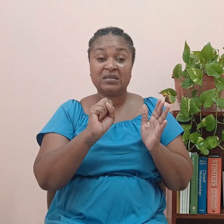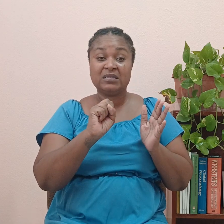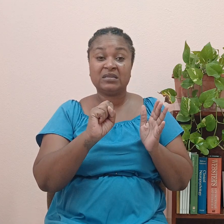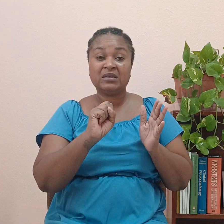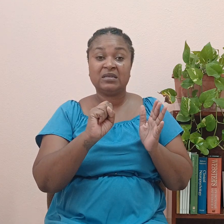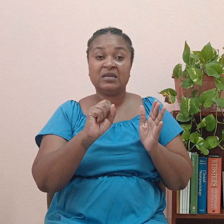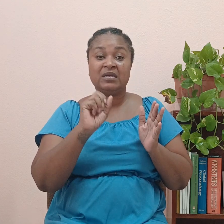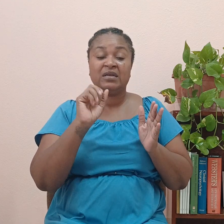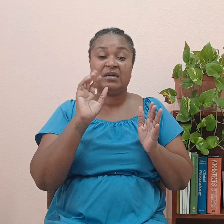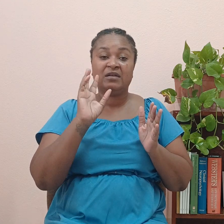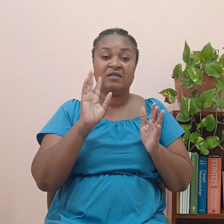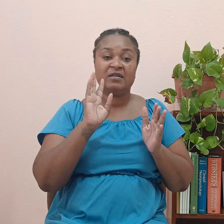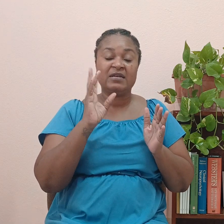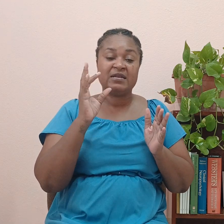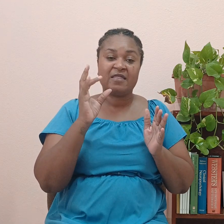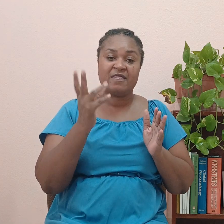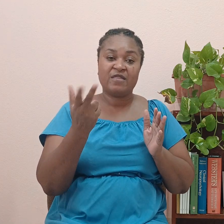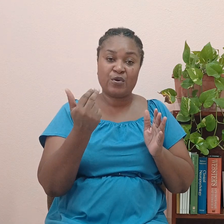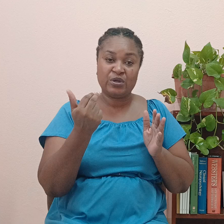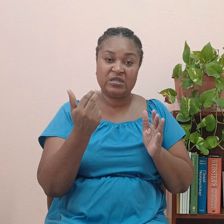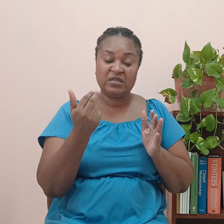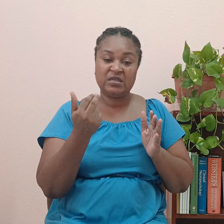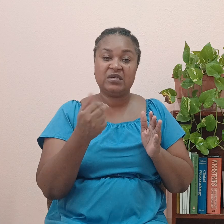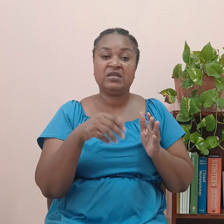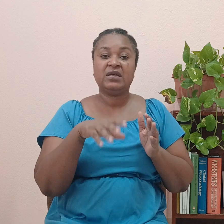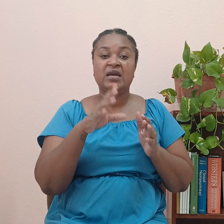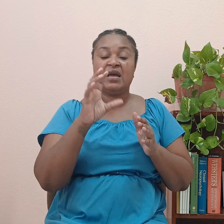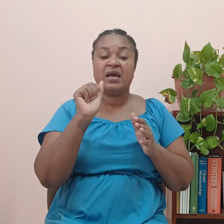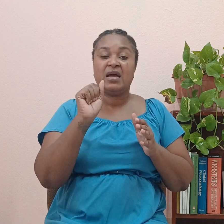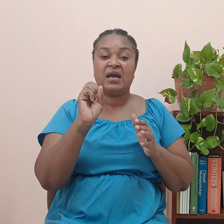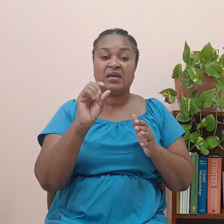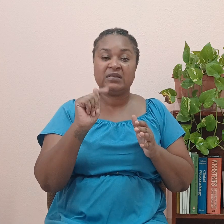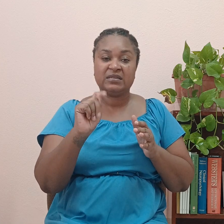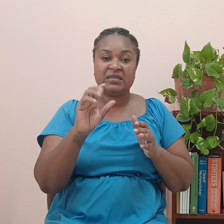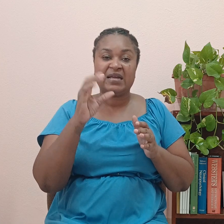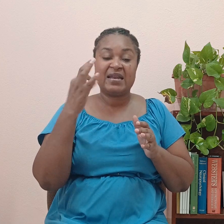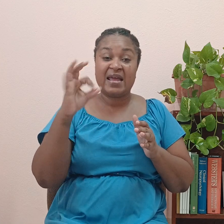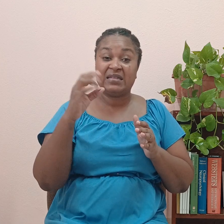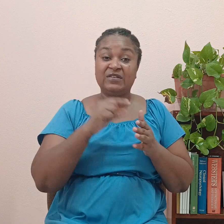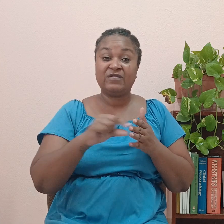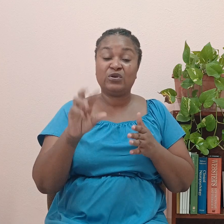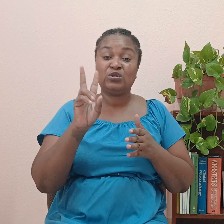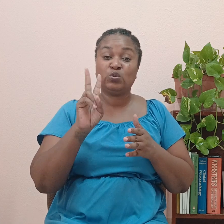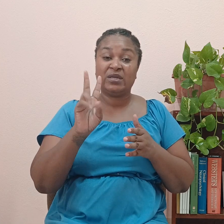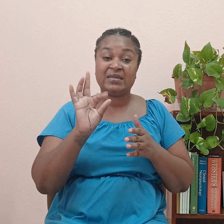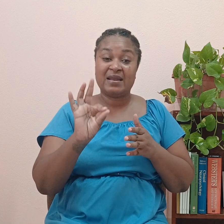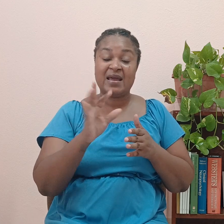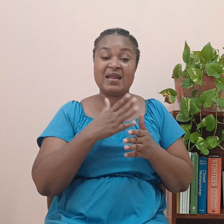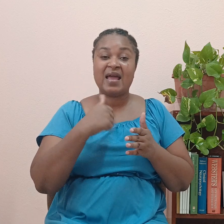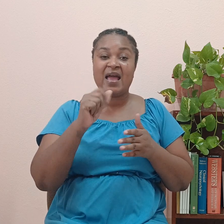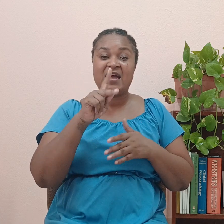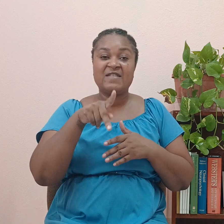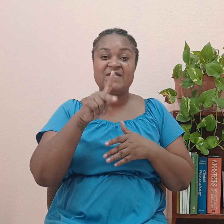Acts 19, verse 29, and Philippians